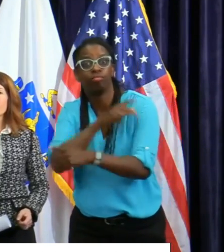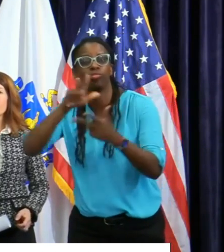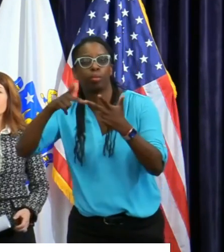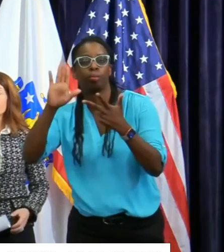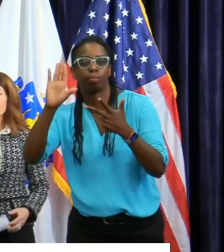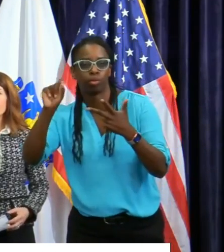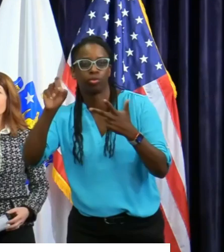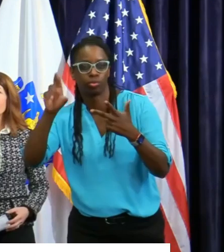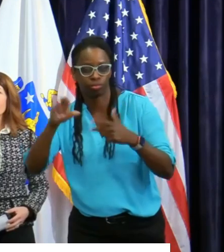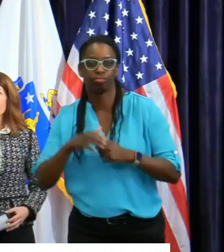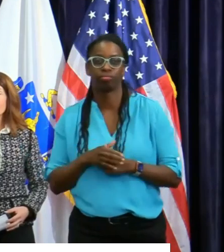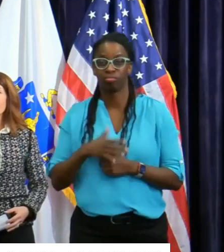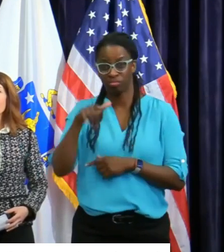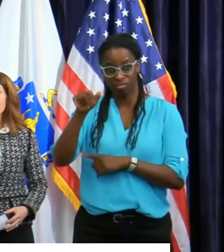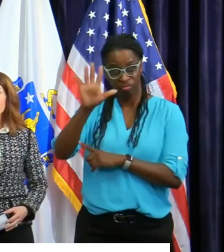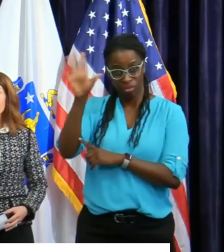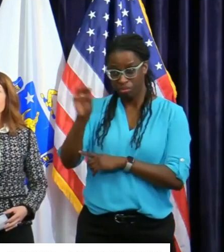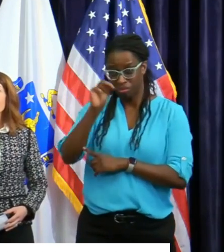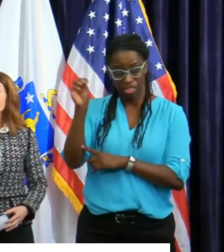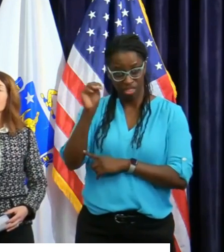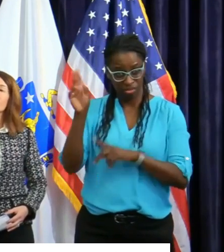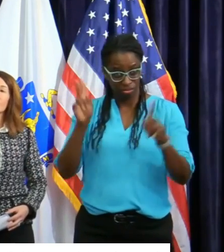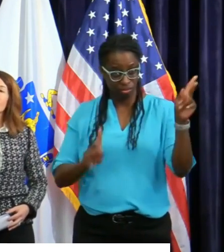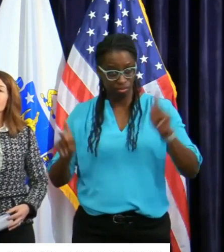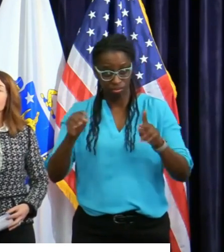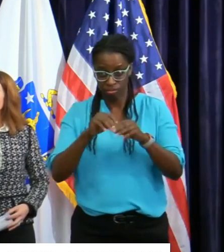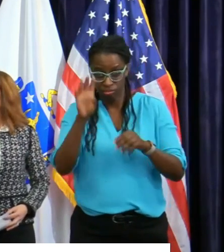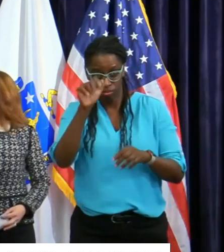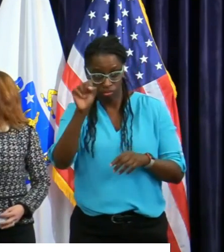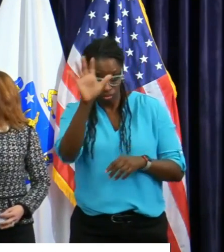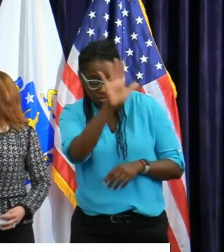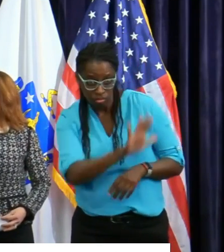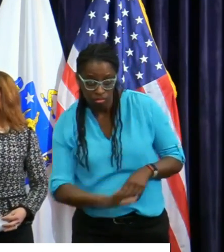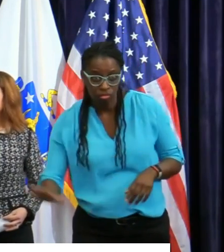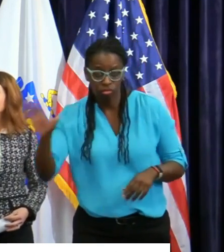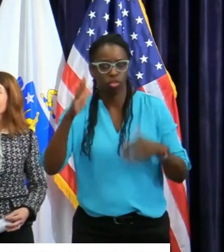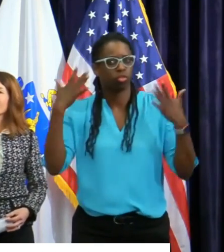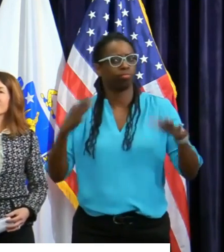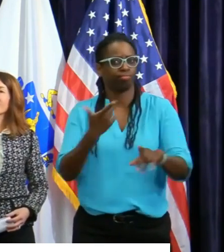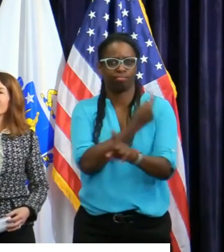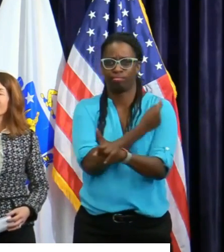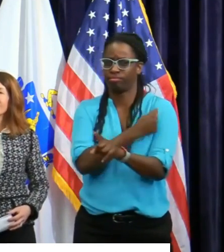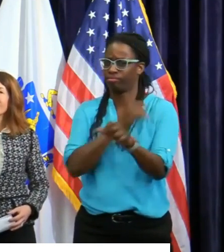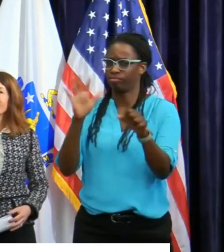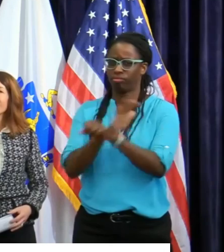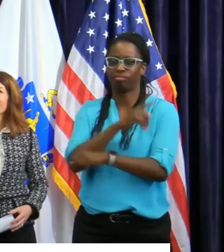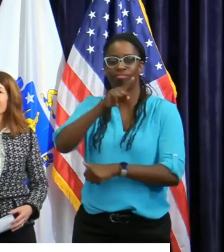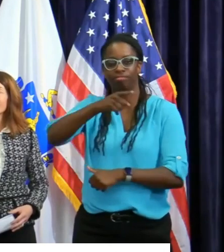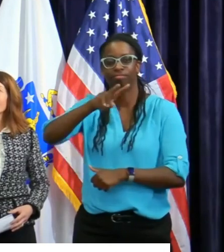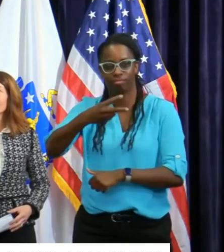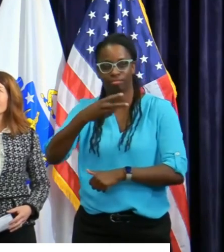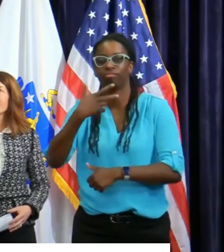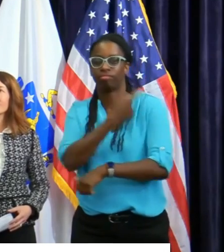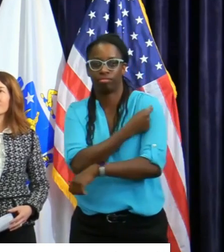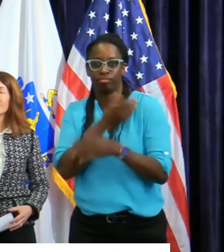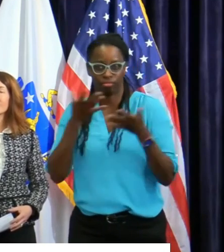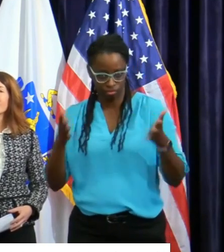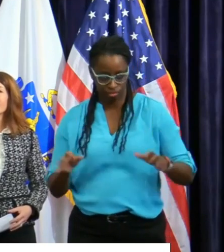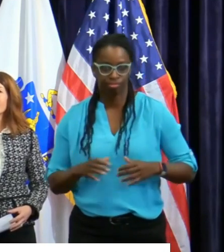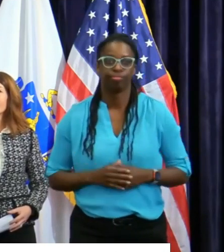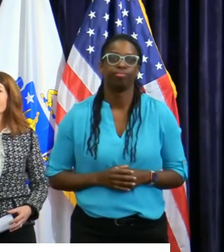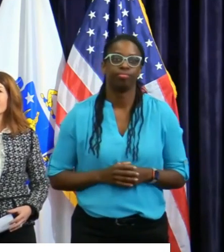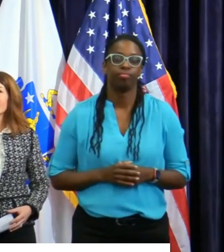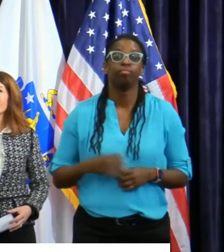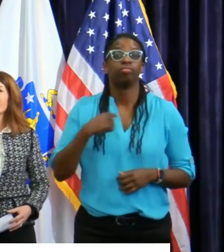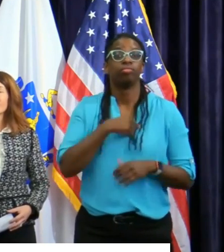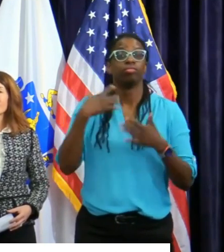million Massachusetts residents, according to the CDC, are fully vaccinated, and we've been one of the top performing states in terms of